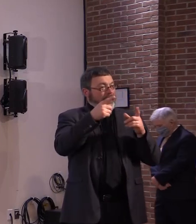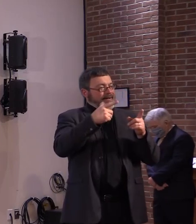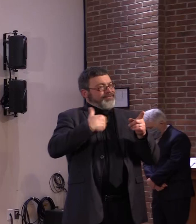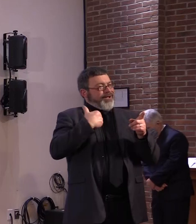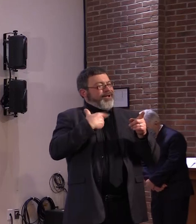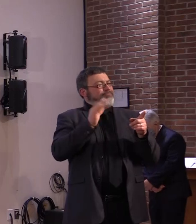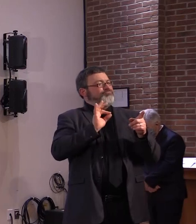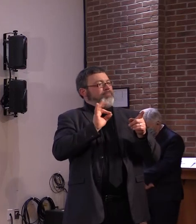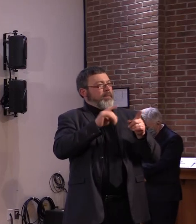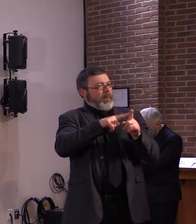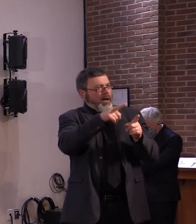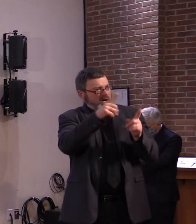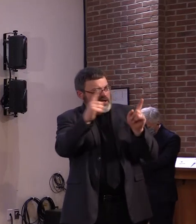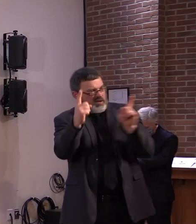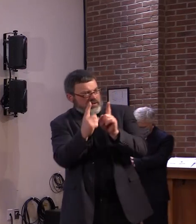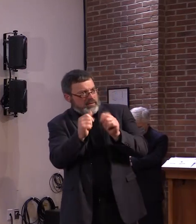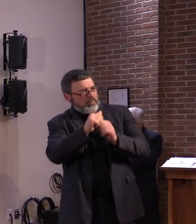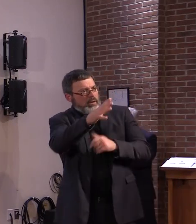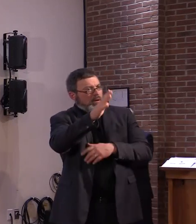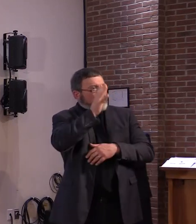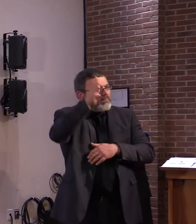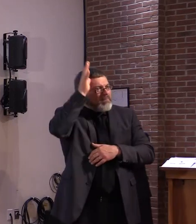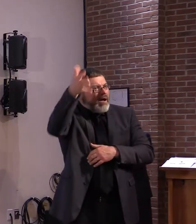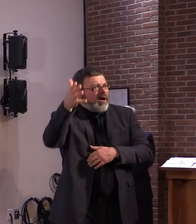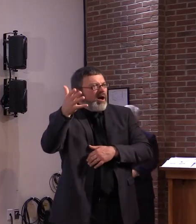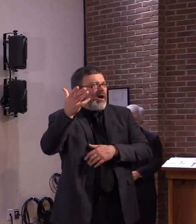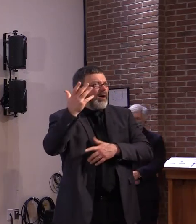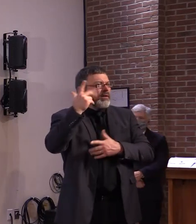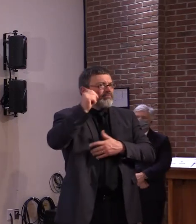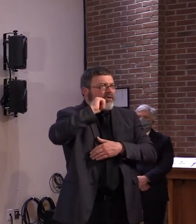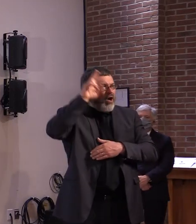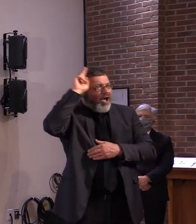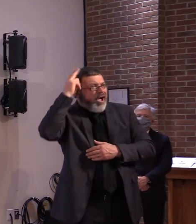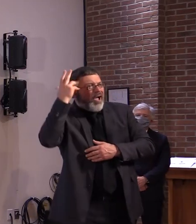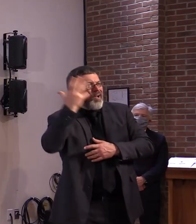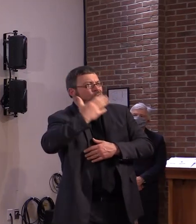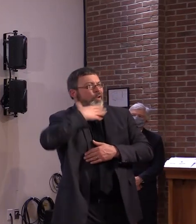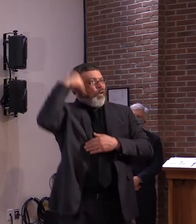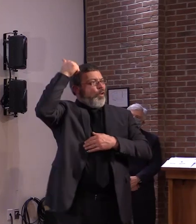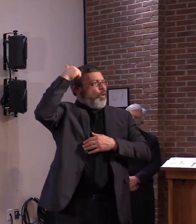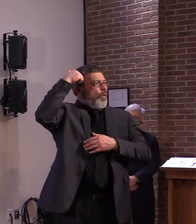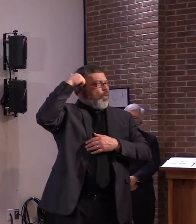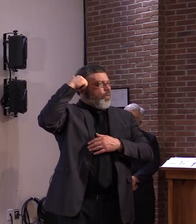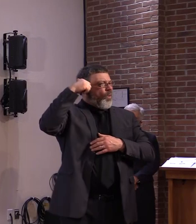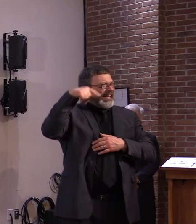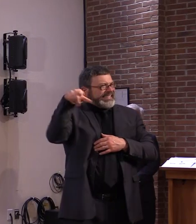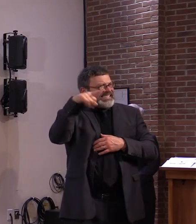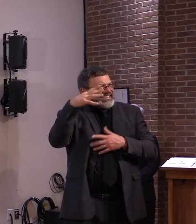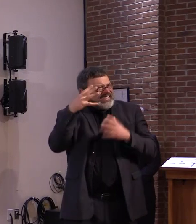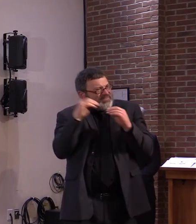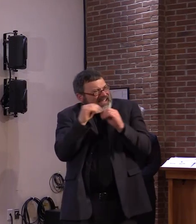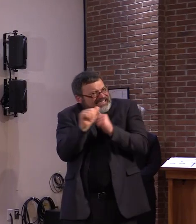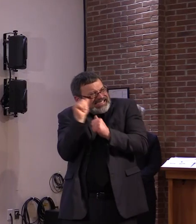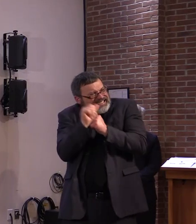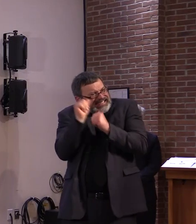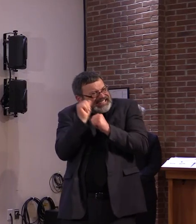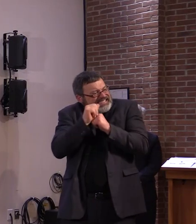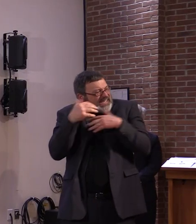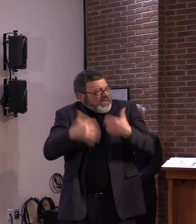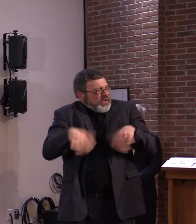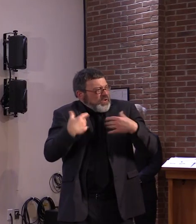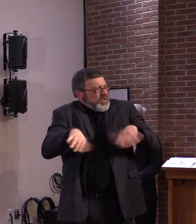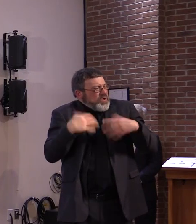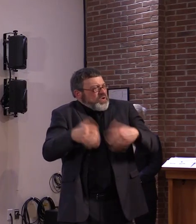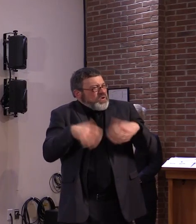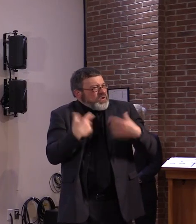just because of their age or other illnesses, just take extra care to follow all of this guidance in those